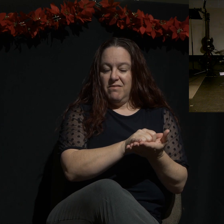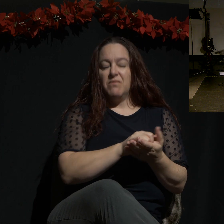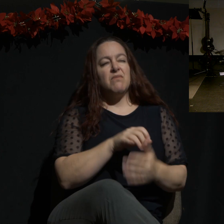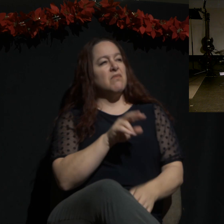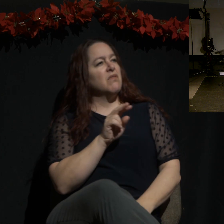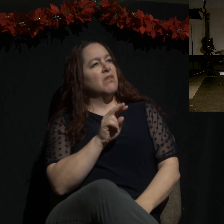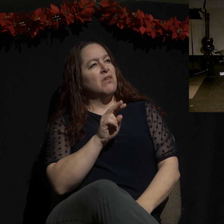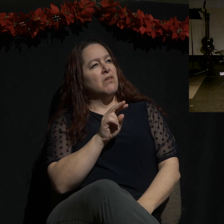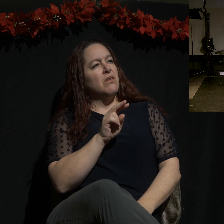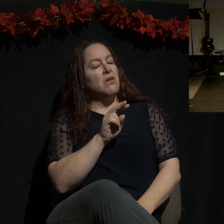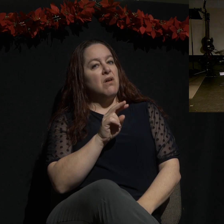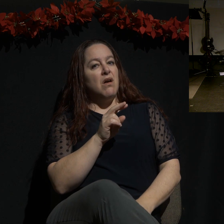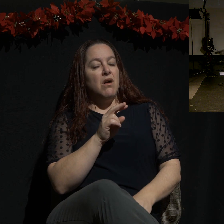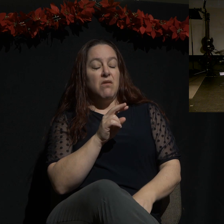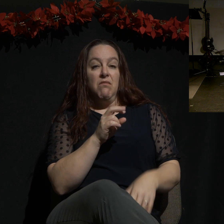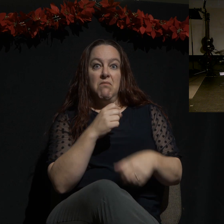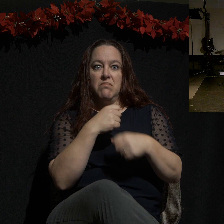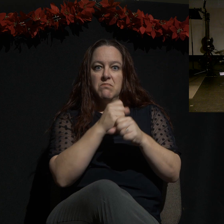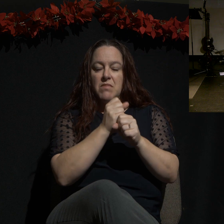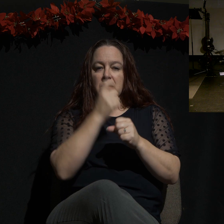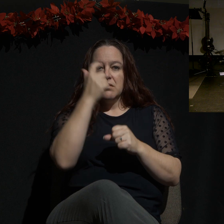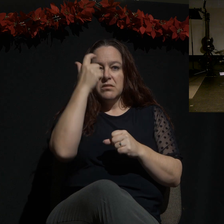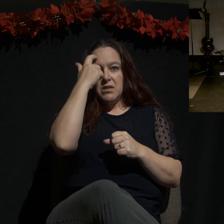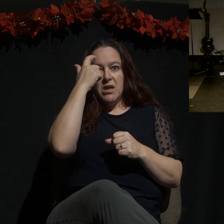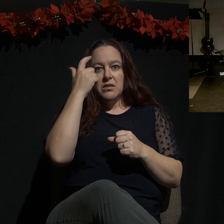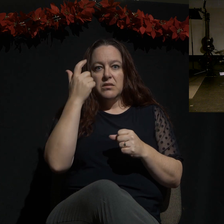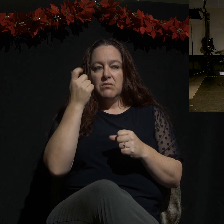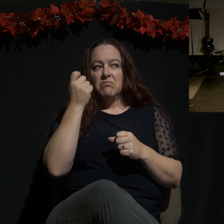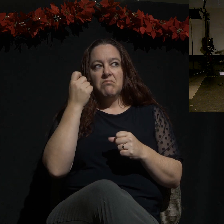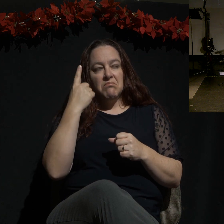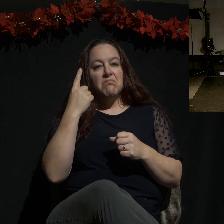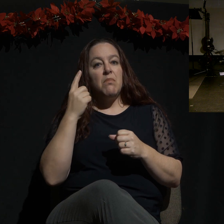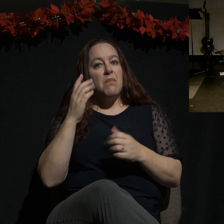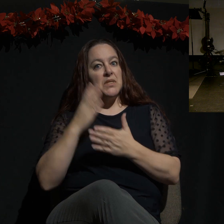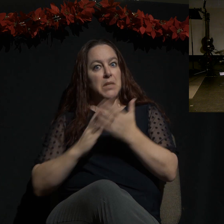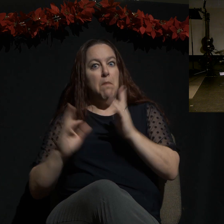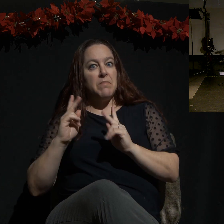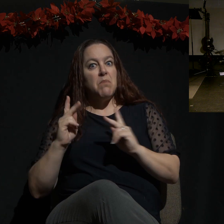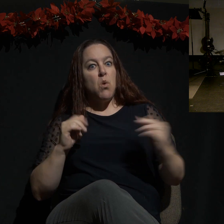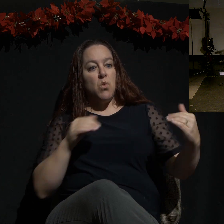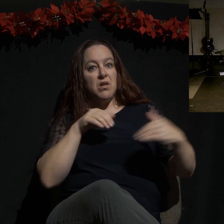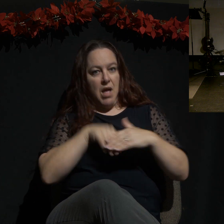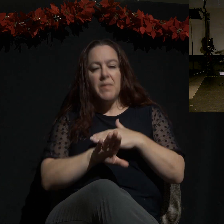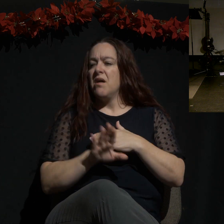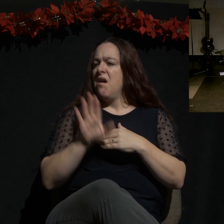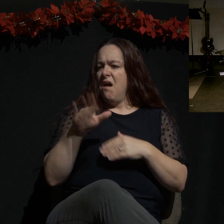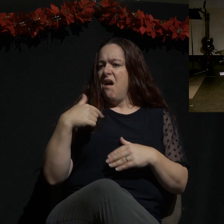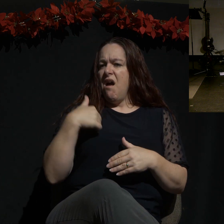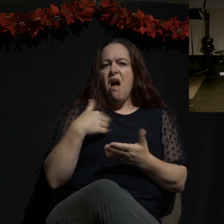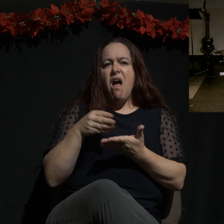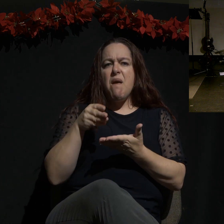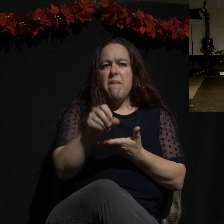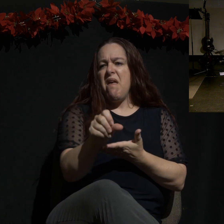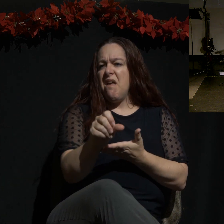And I was like, that makes a lot of sense. Because he will have people come in and they'll say, "Well, I paid,